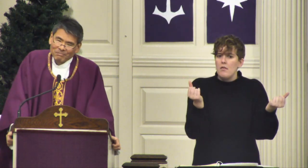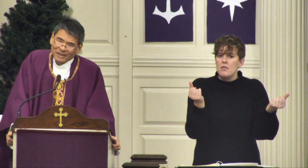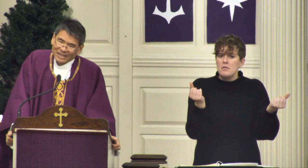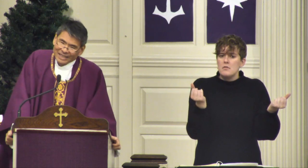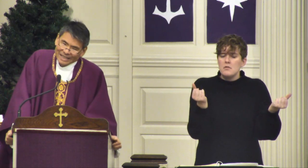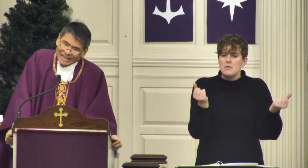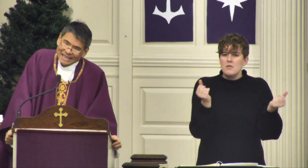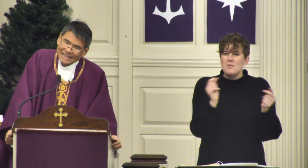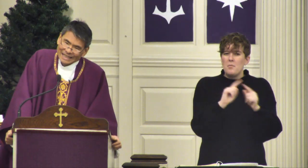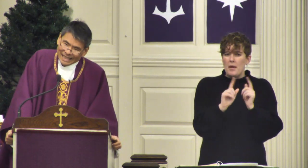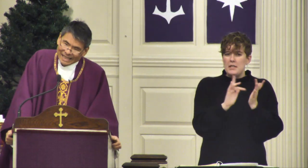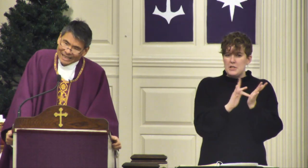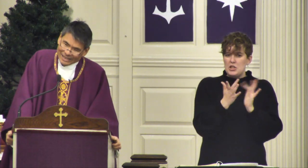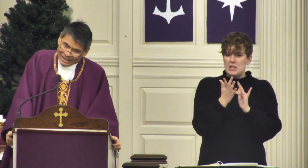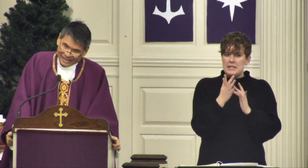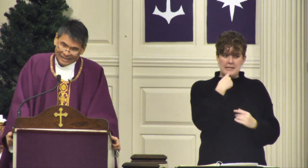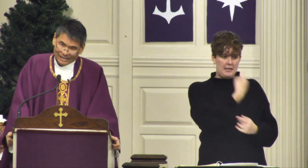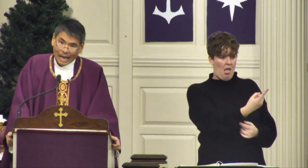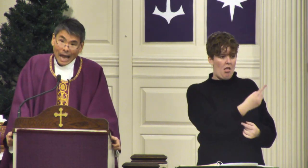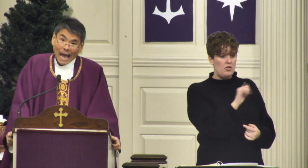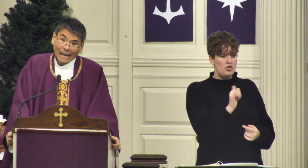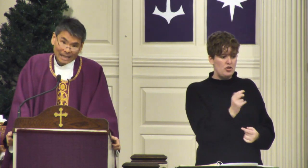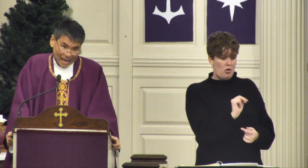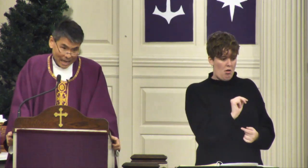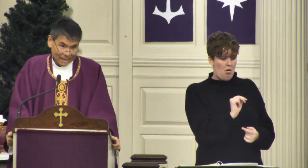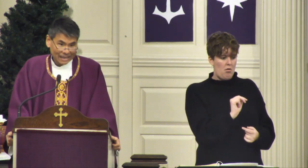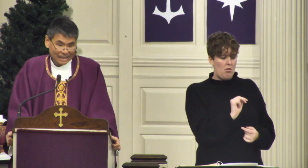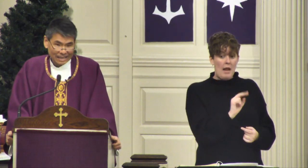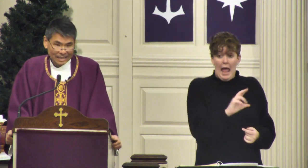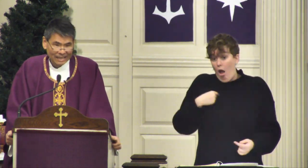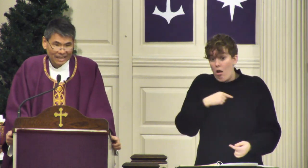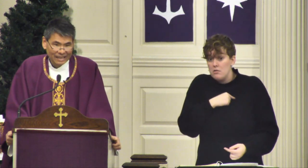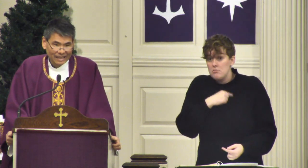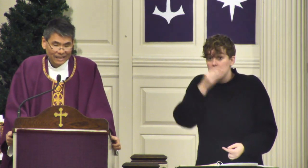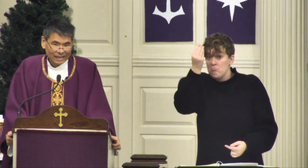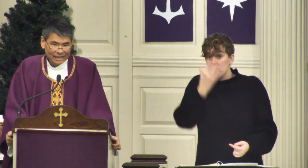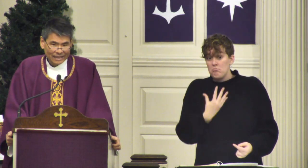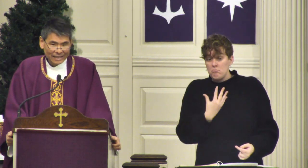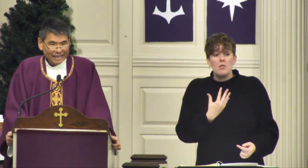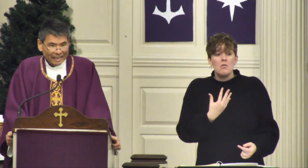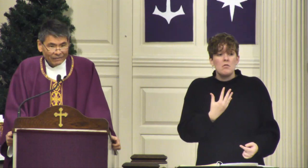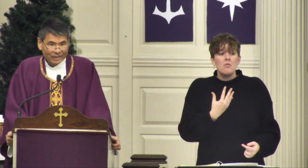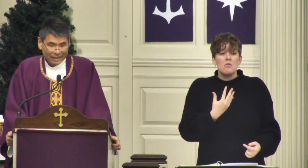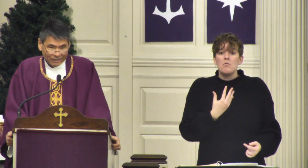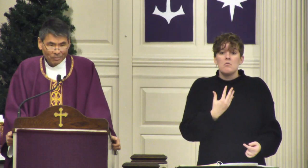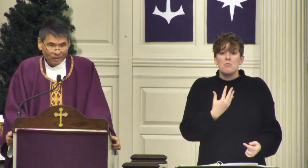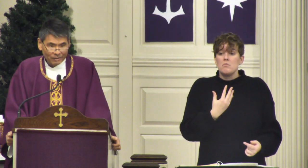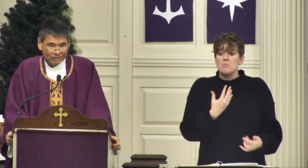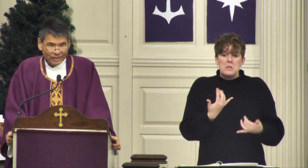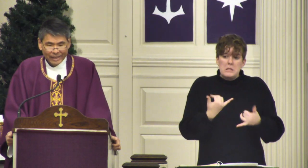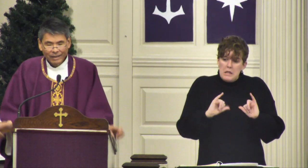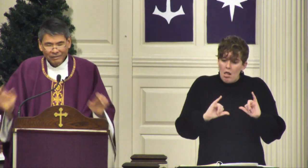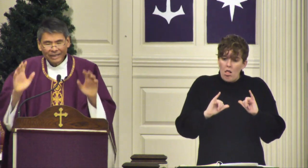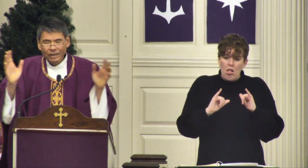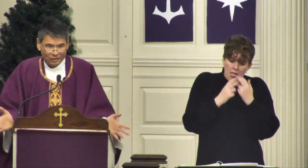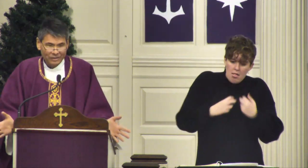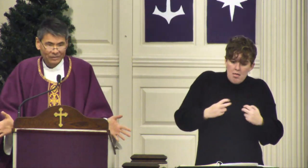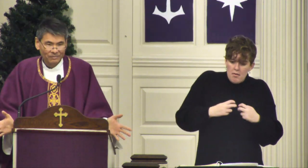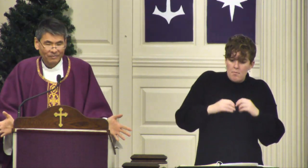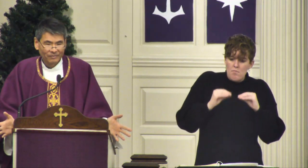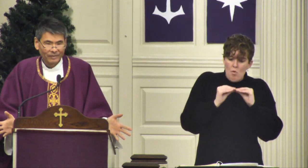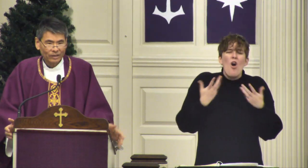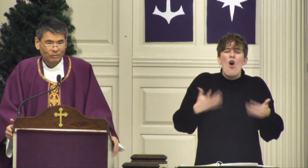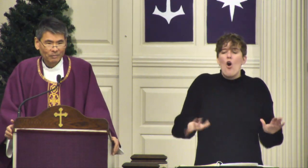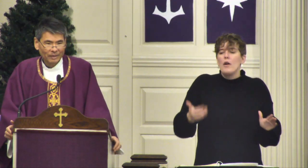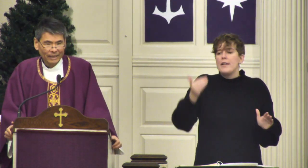But Jesus is telling John and us to dig even deeper. He already knows